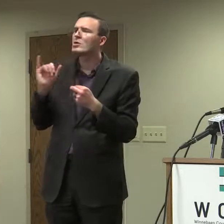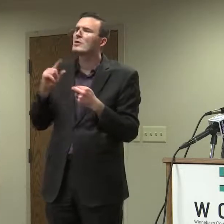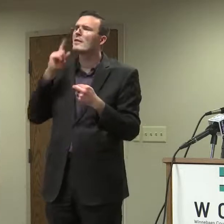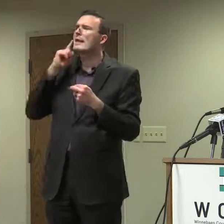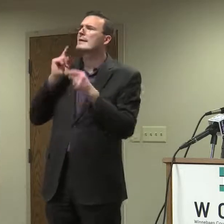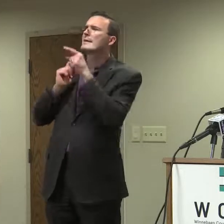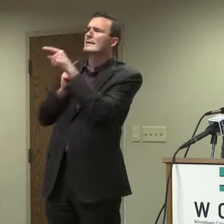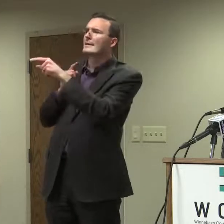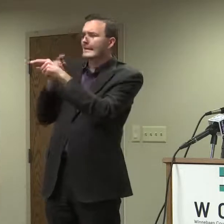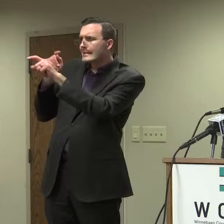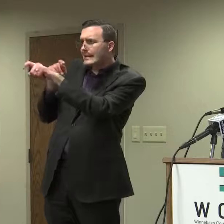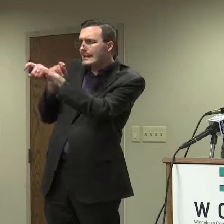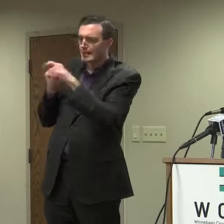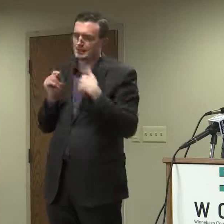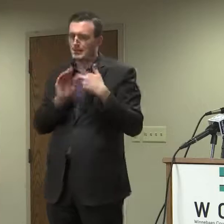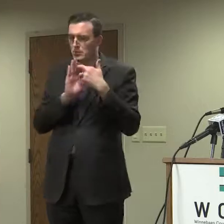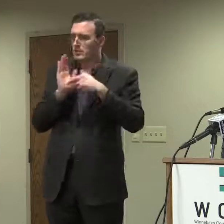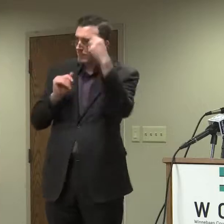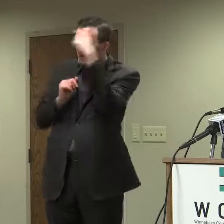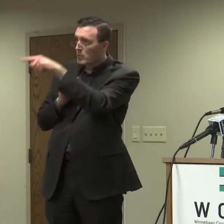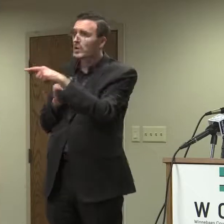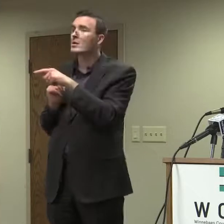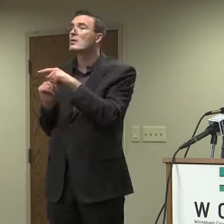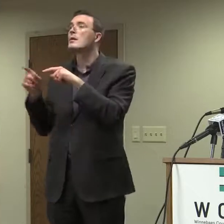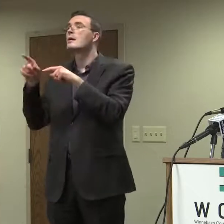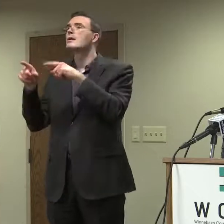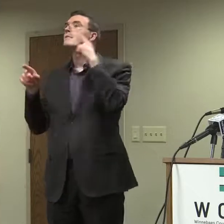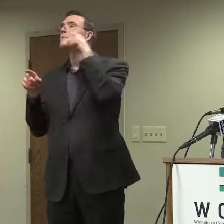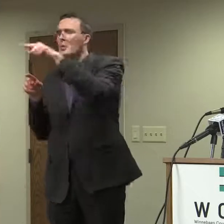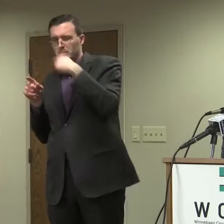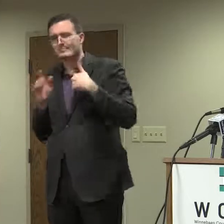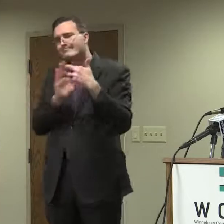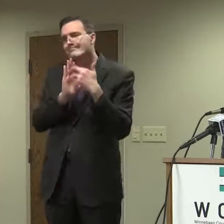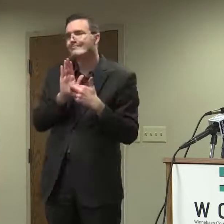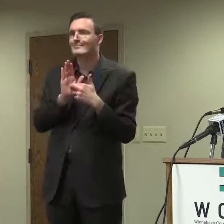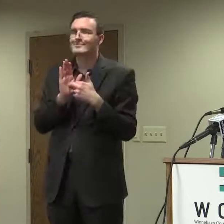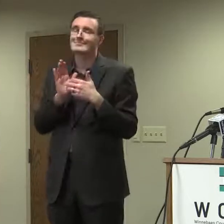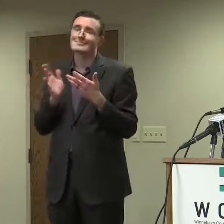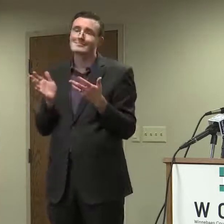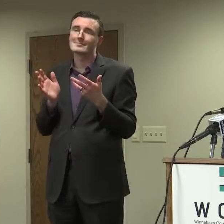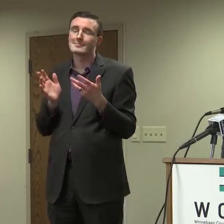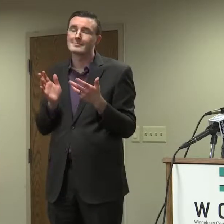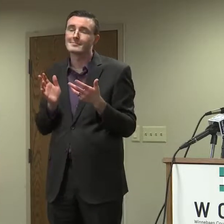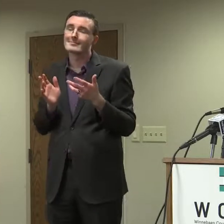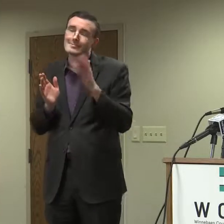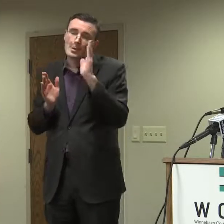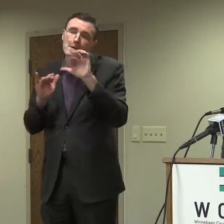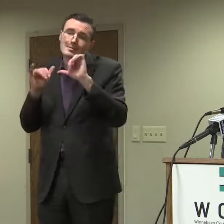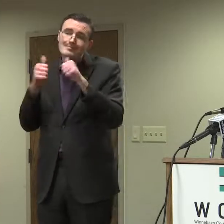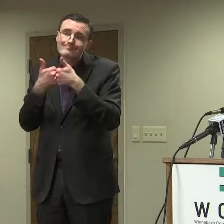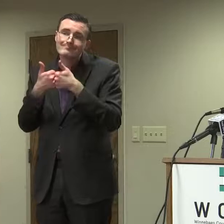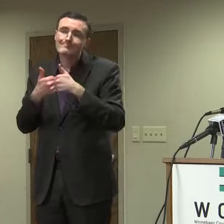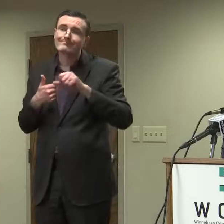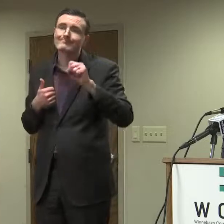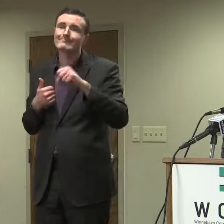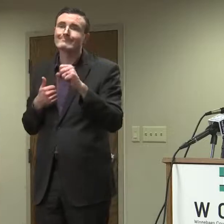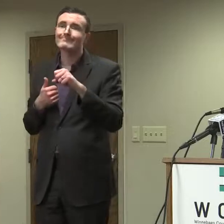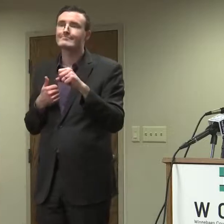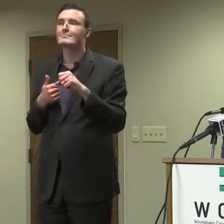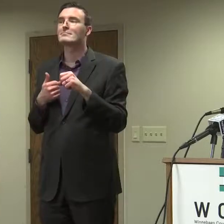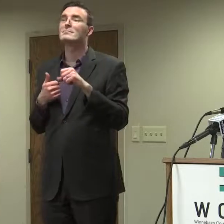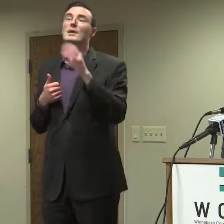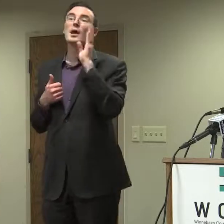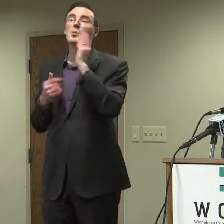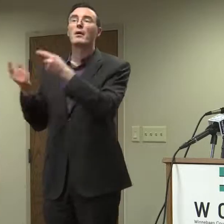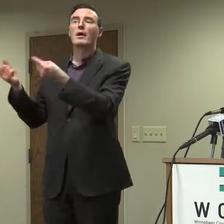that makes. And again, yes, there'll be challenges when they come in. We will say, you know, do you have your letter or